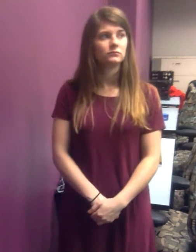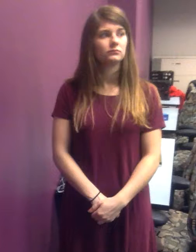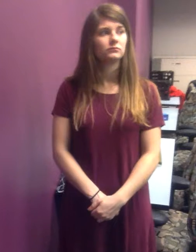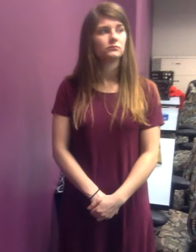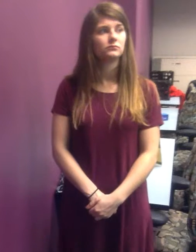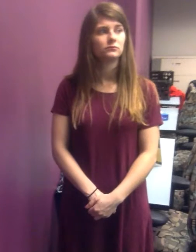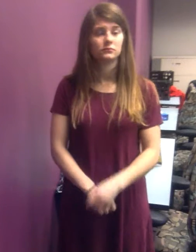organization.